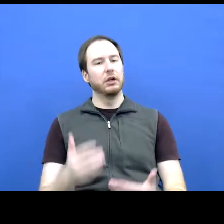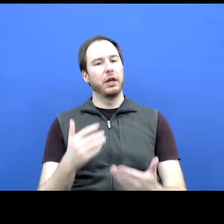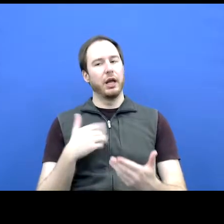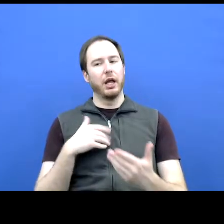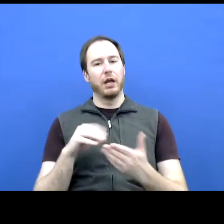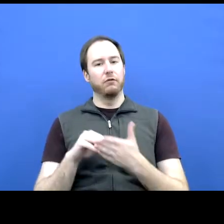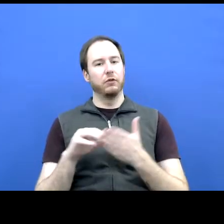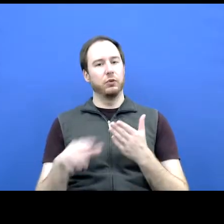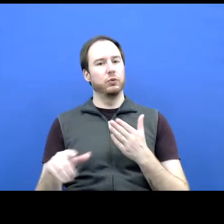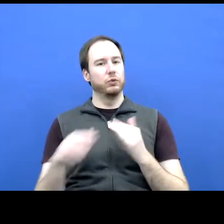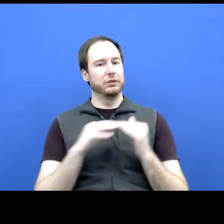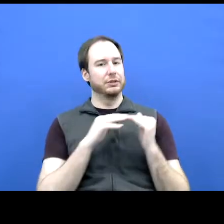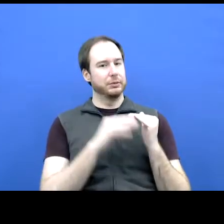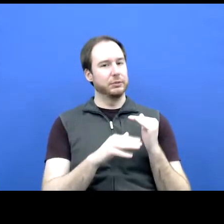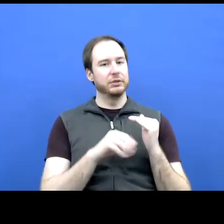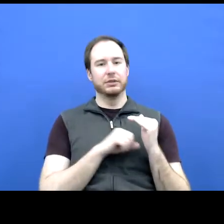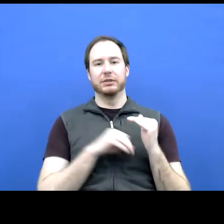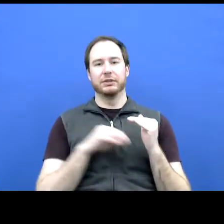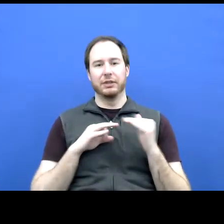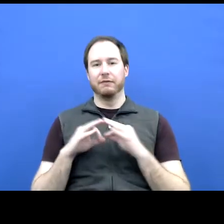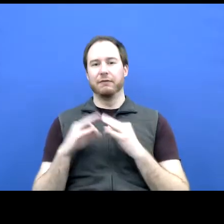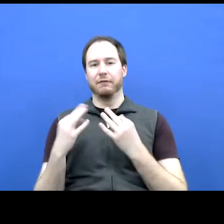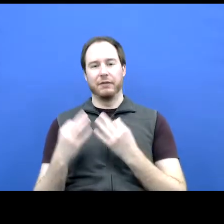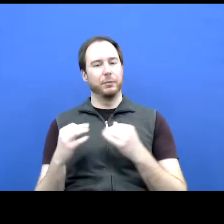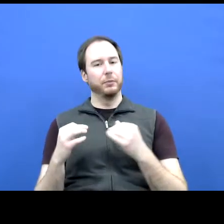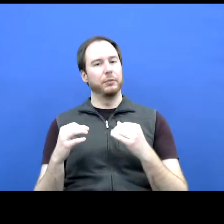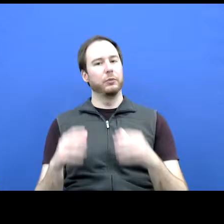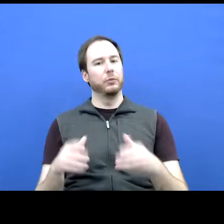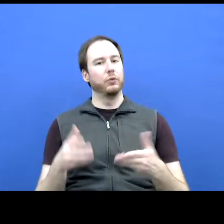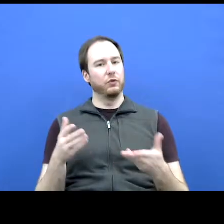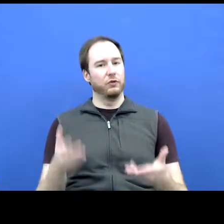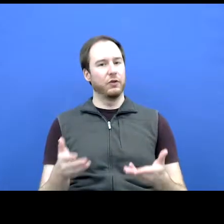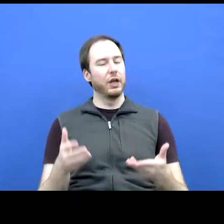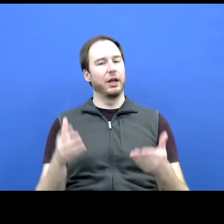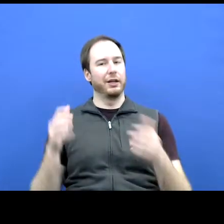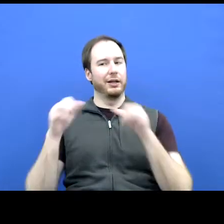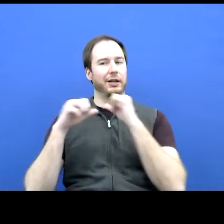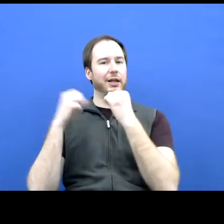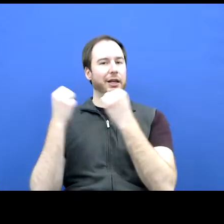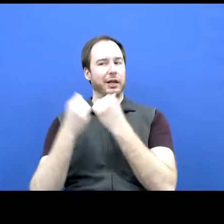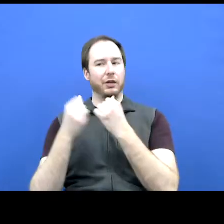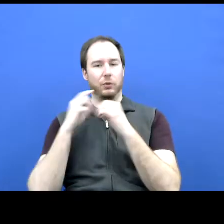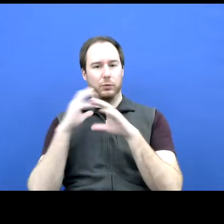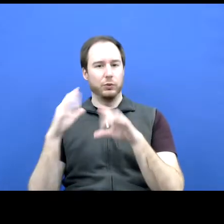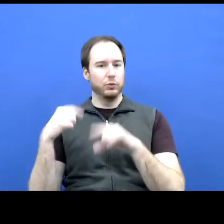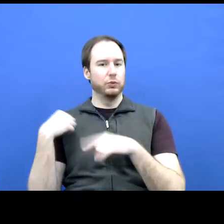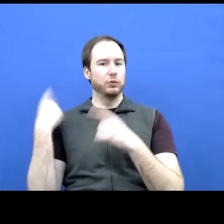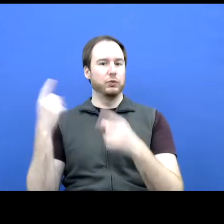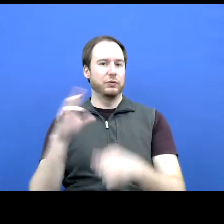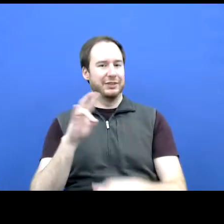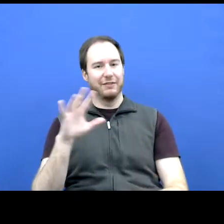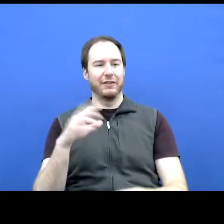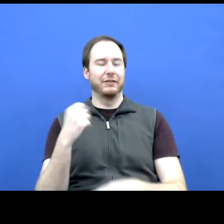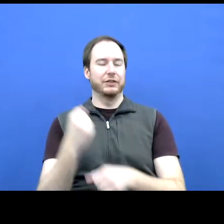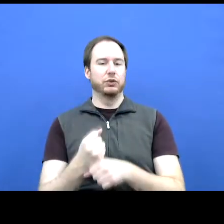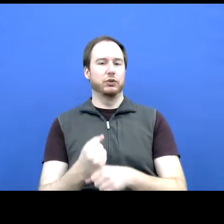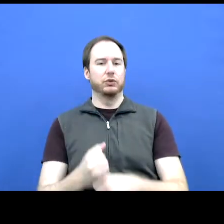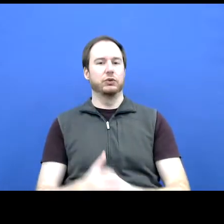students, staff, and family, provided by an agency that's been doing this for over 75